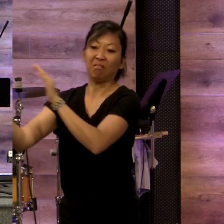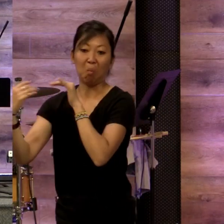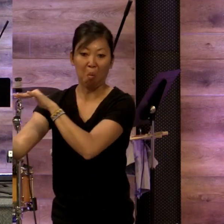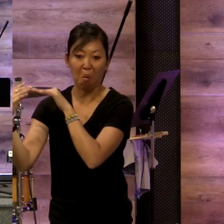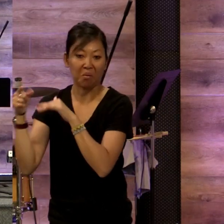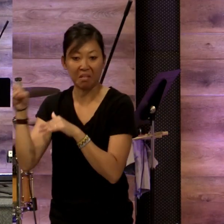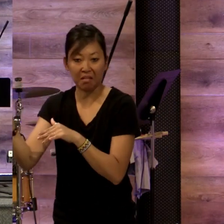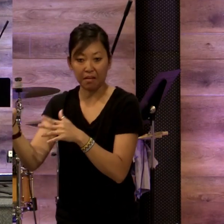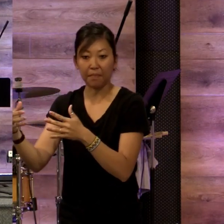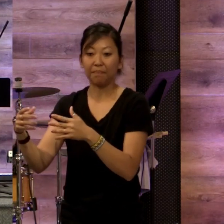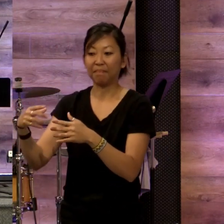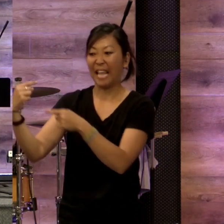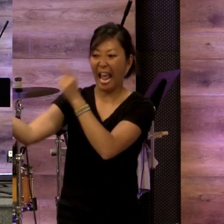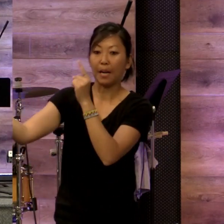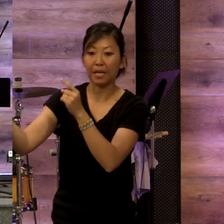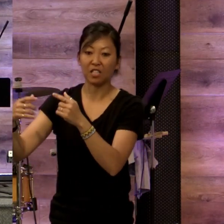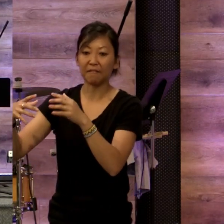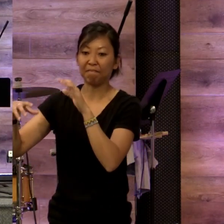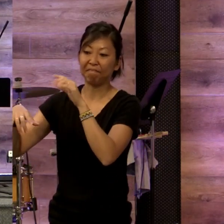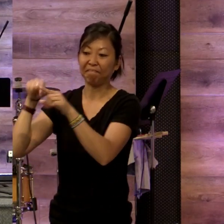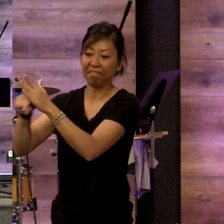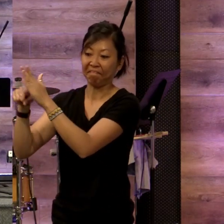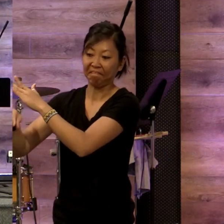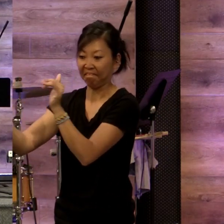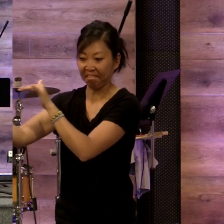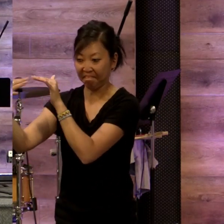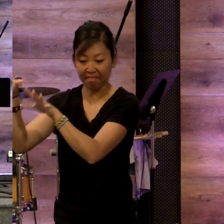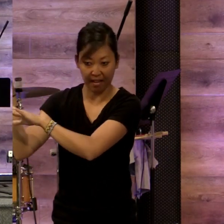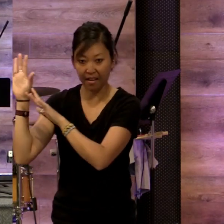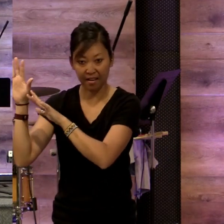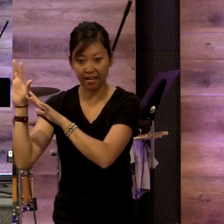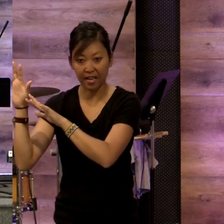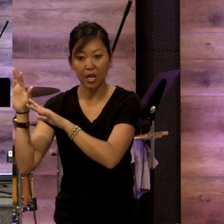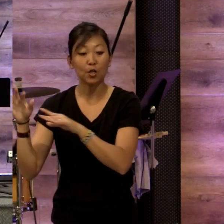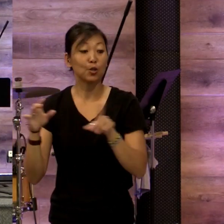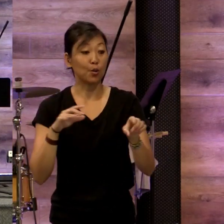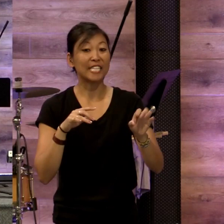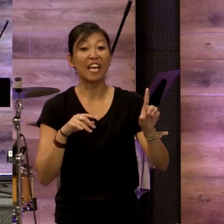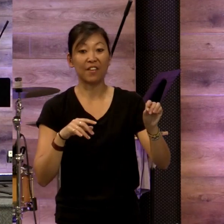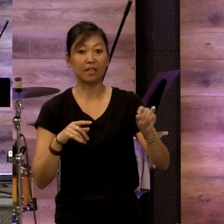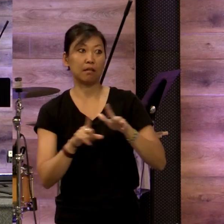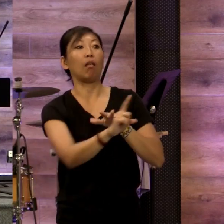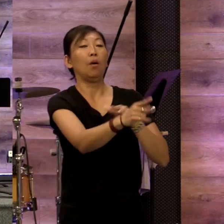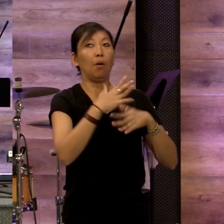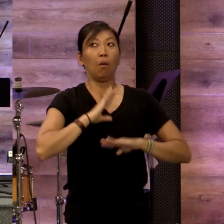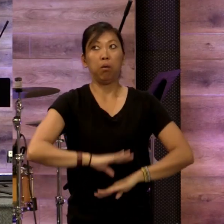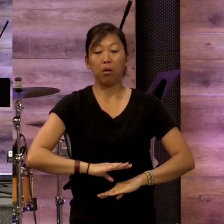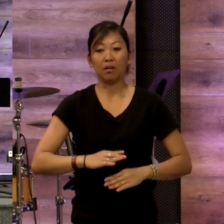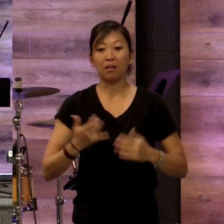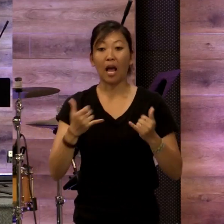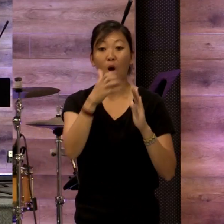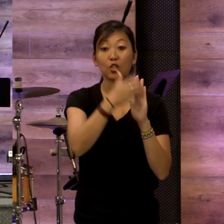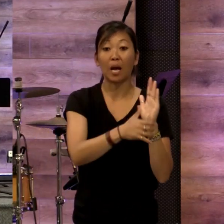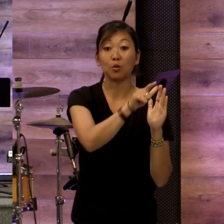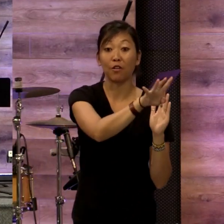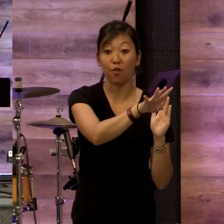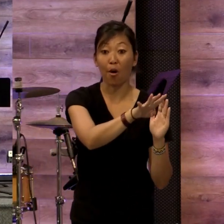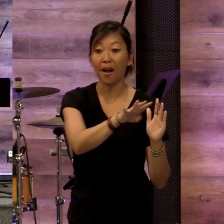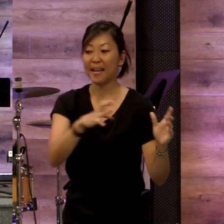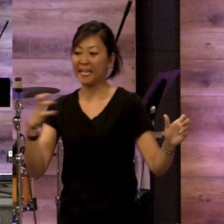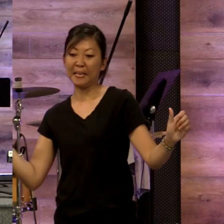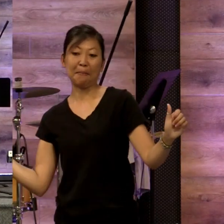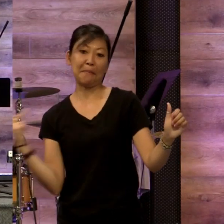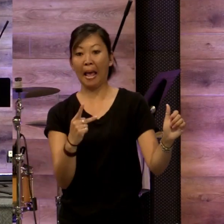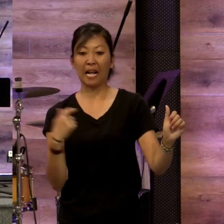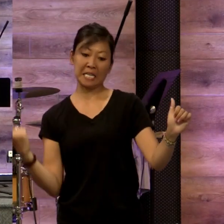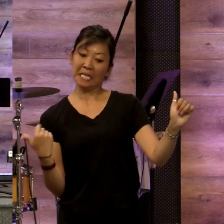and taking care of the enemies of God and his people and the Philistines. And now in chapter 24, he comes back and starts